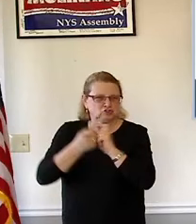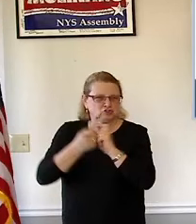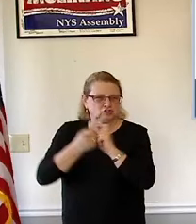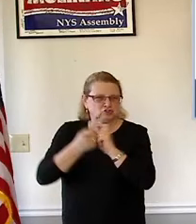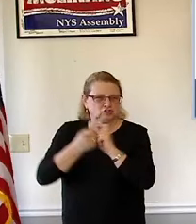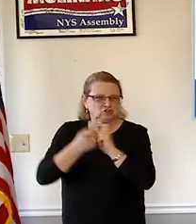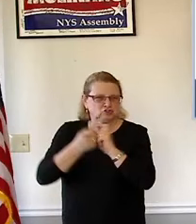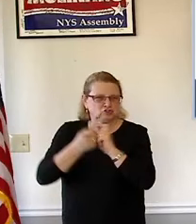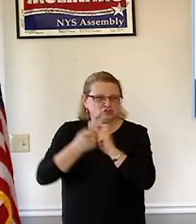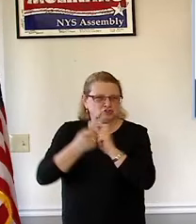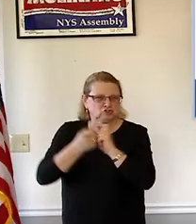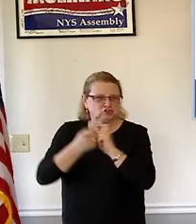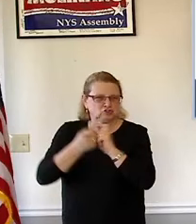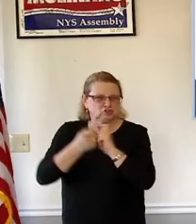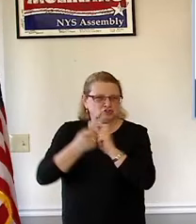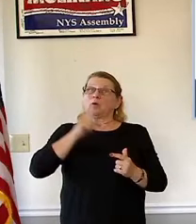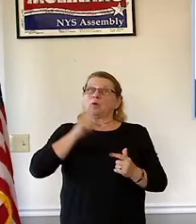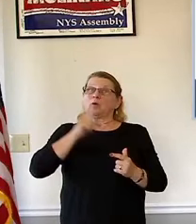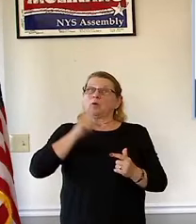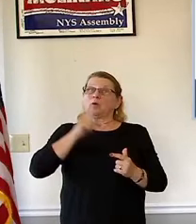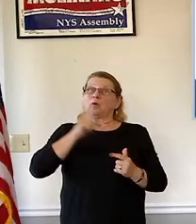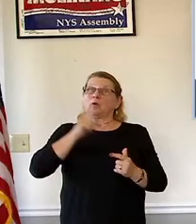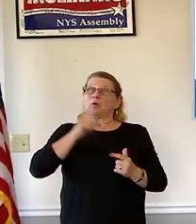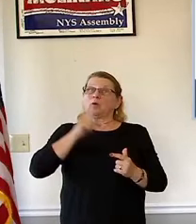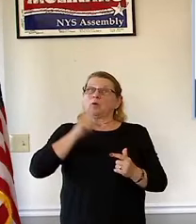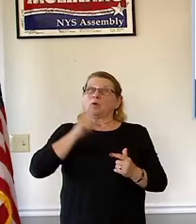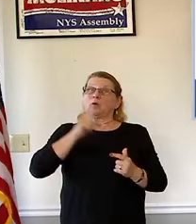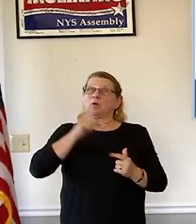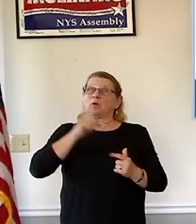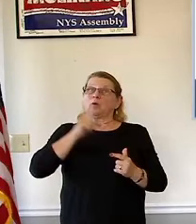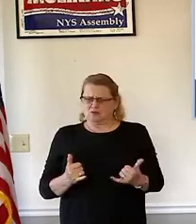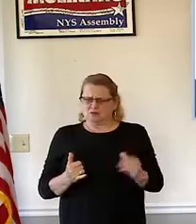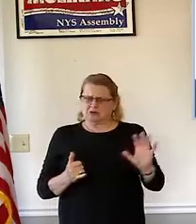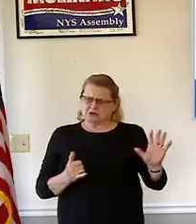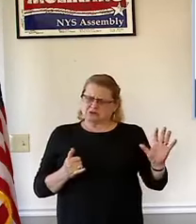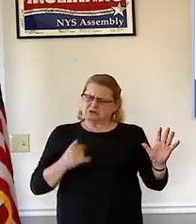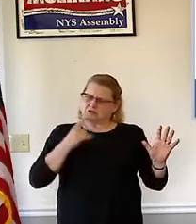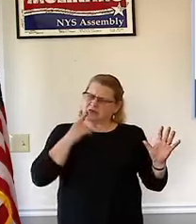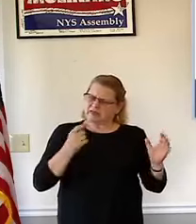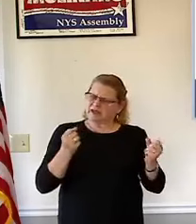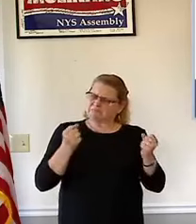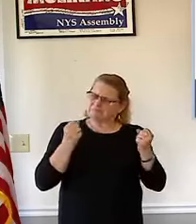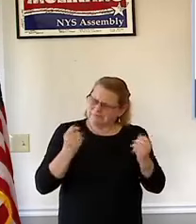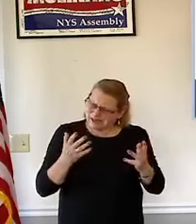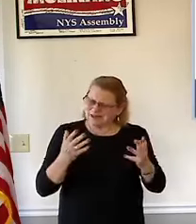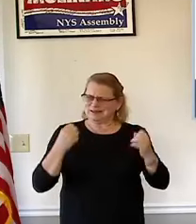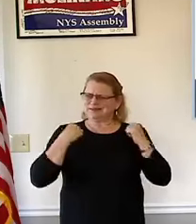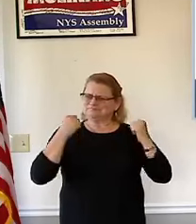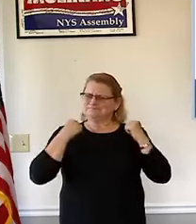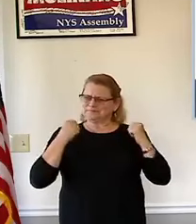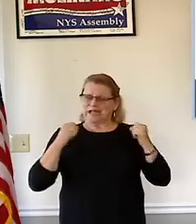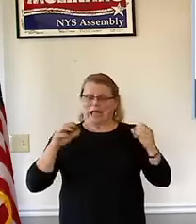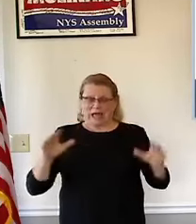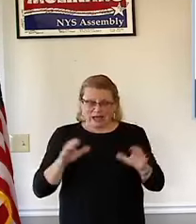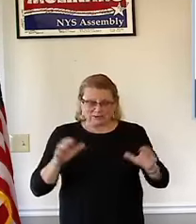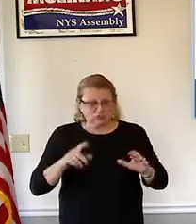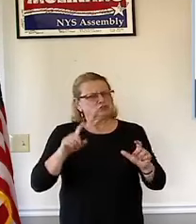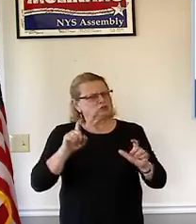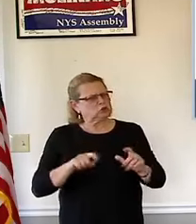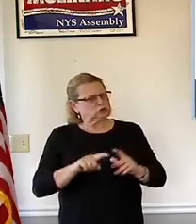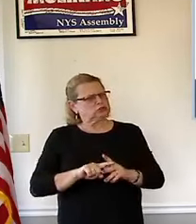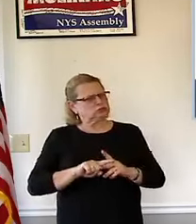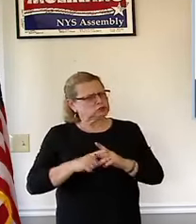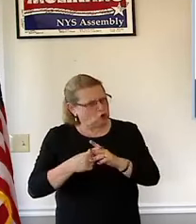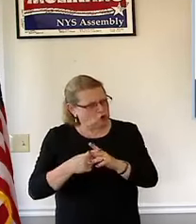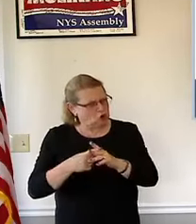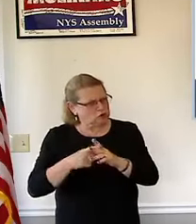we do believe currently that most of the, and there are categories, but many outdoor fitness activities should be able to commence on